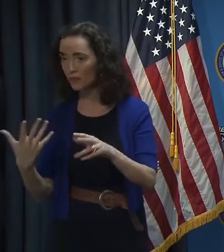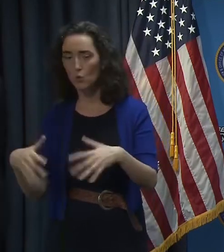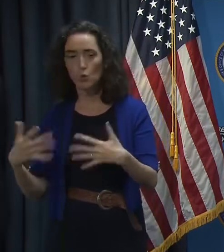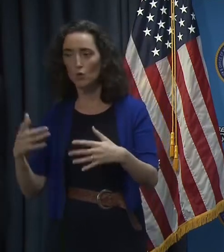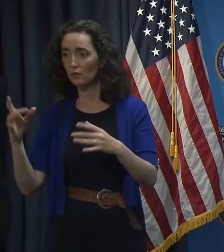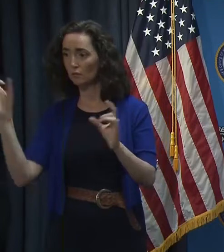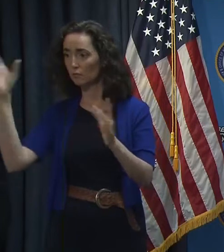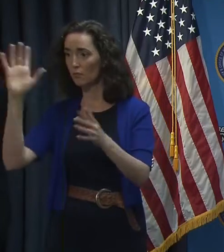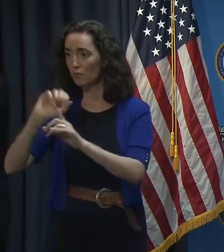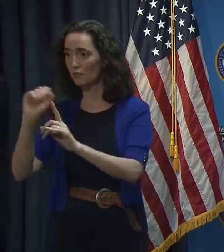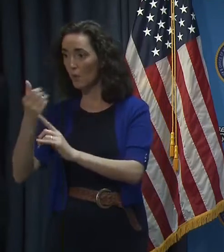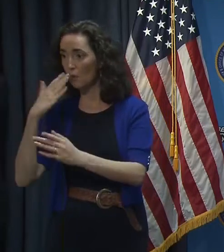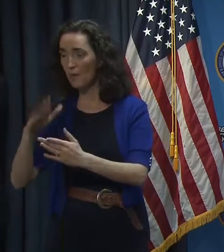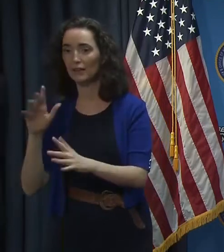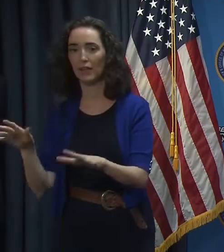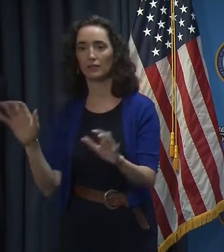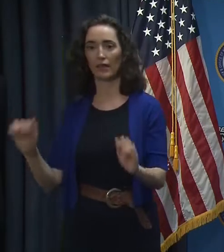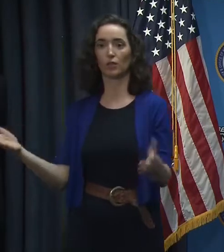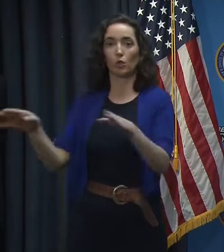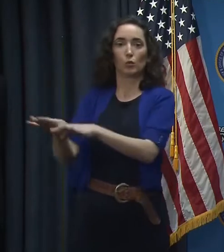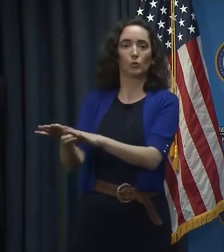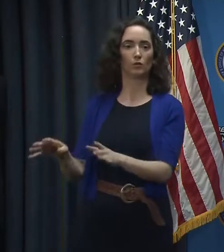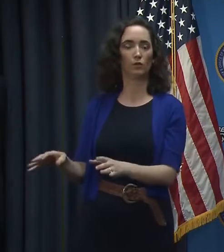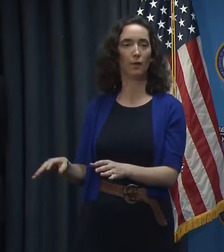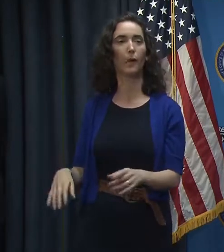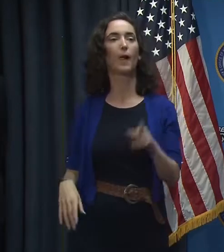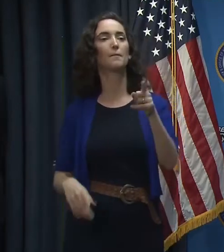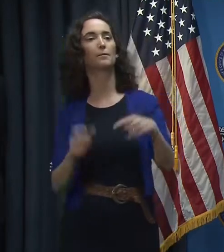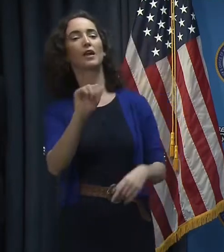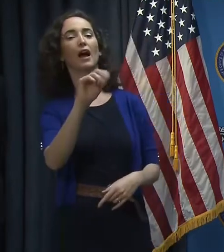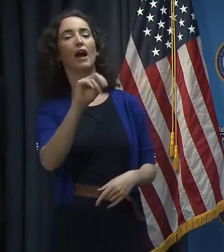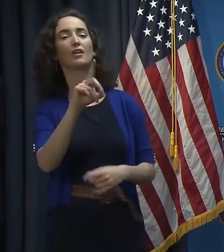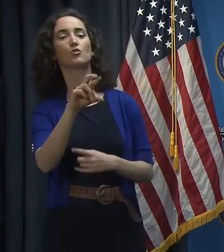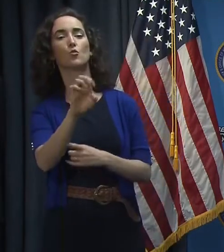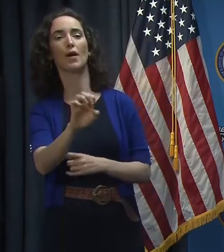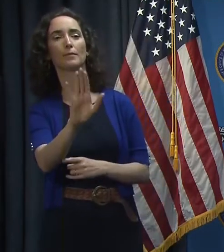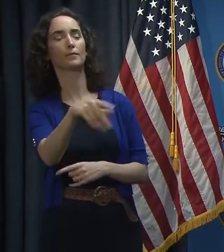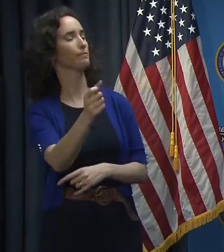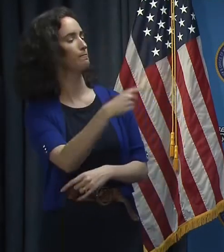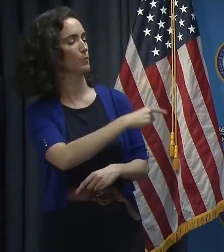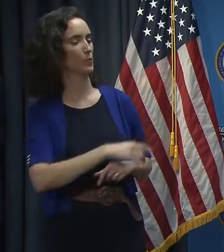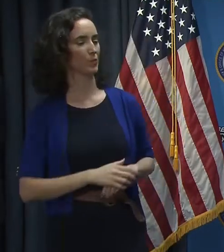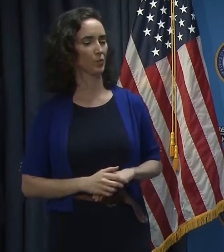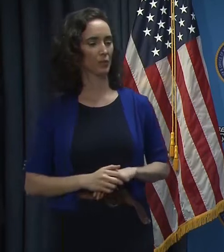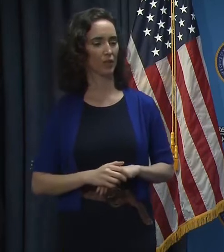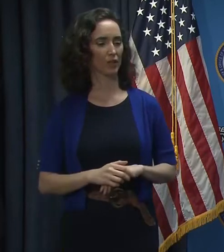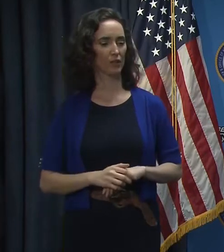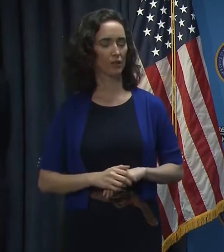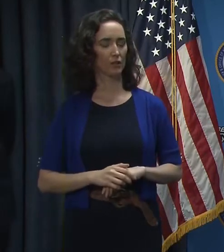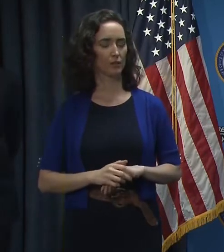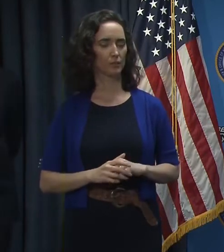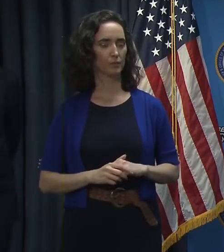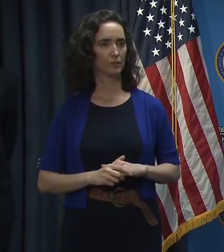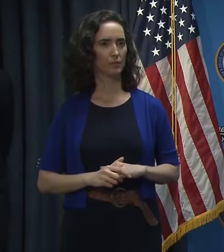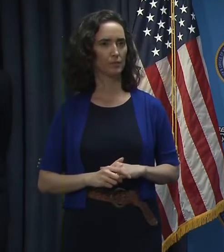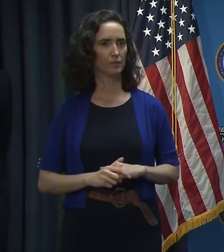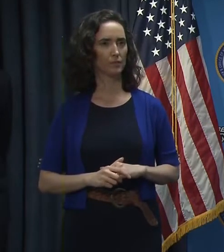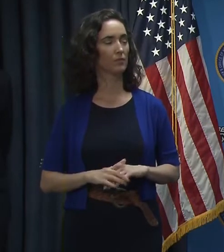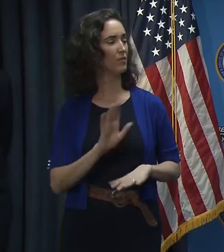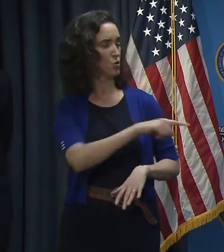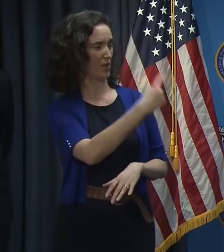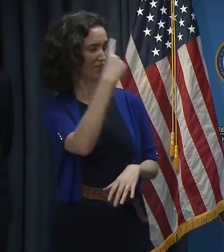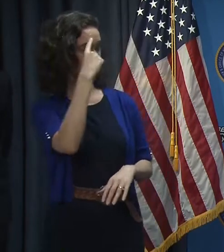tracing. Andre? Do you anticipate, though, that people being people will still spill over in greater numbers with protests